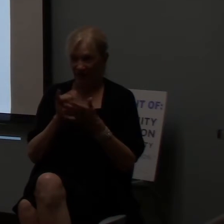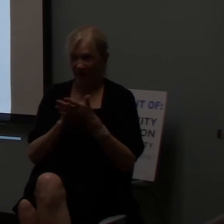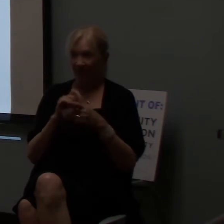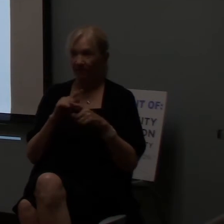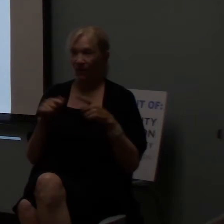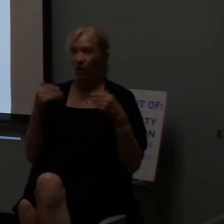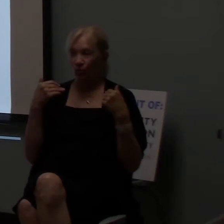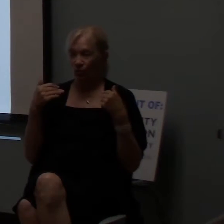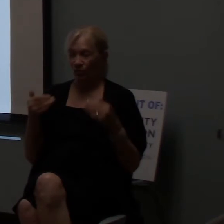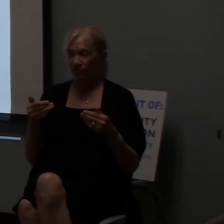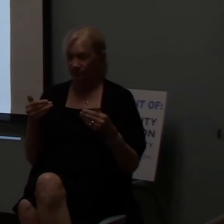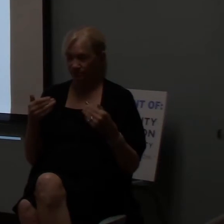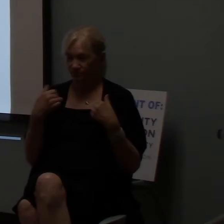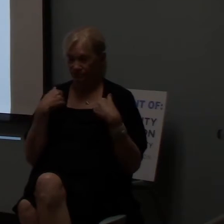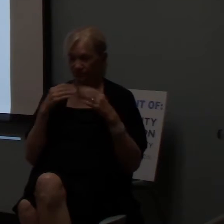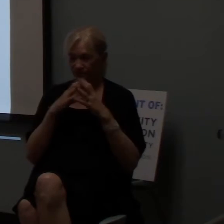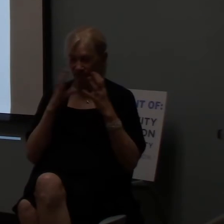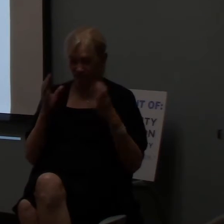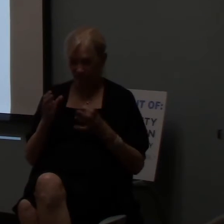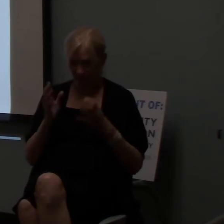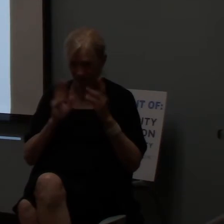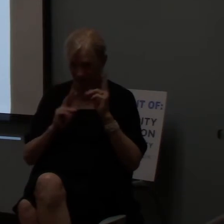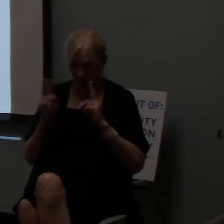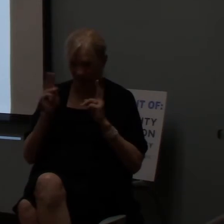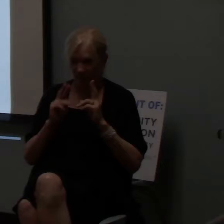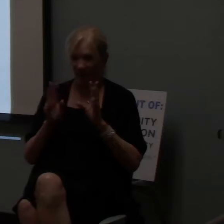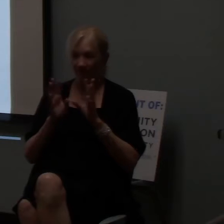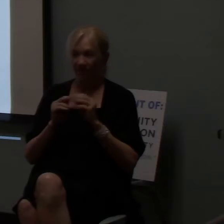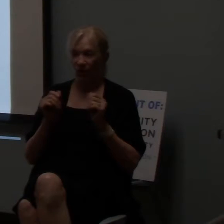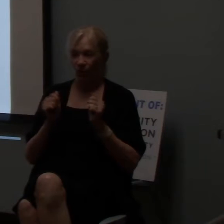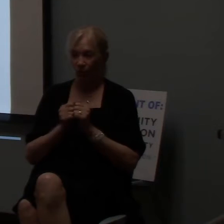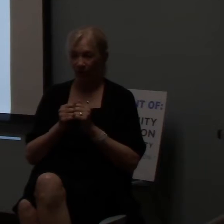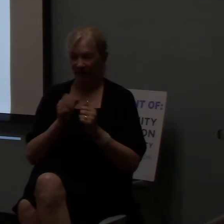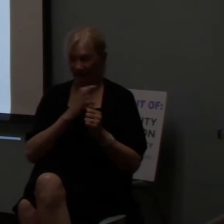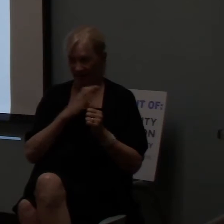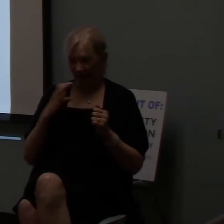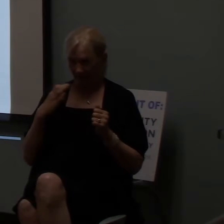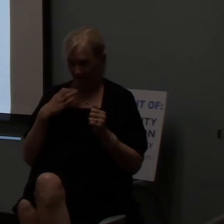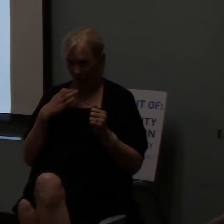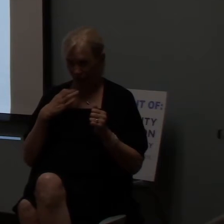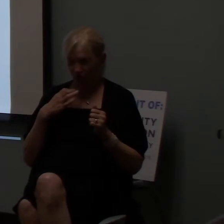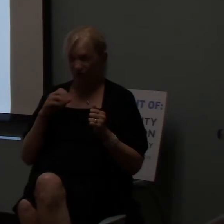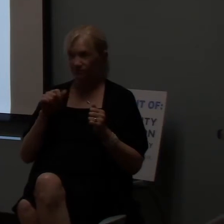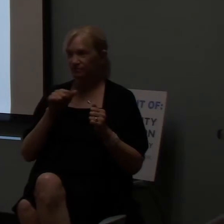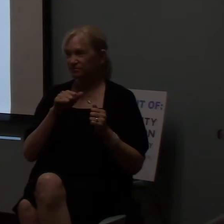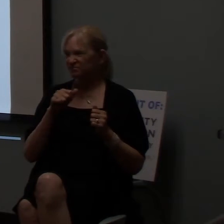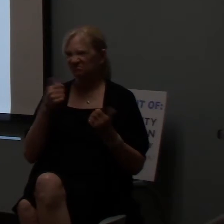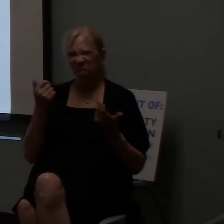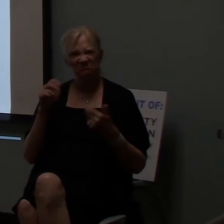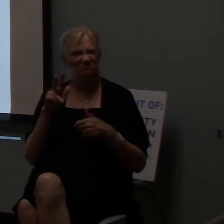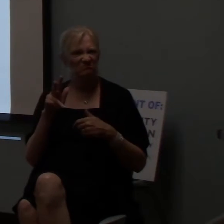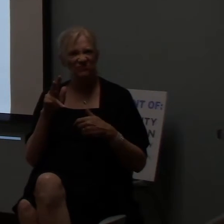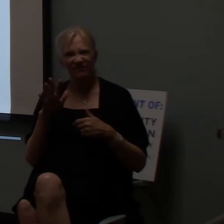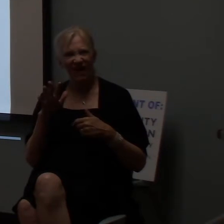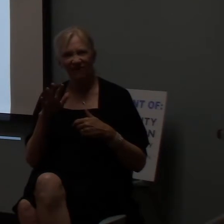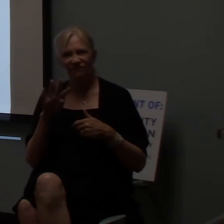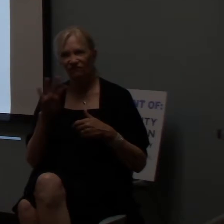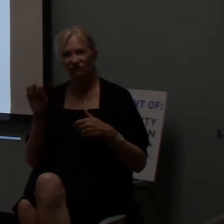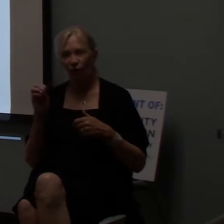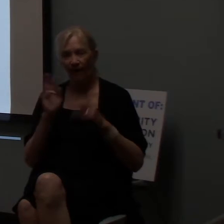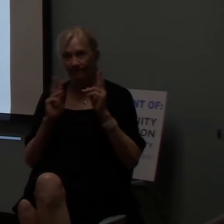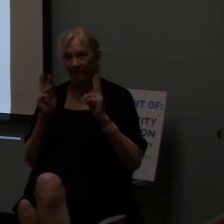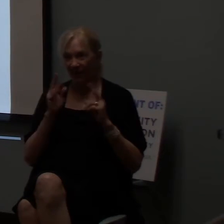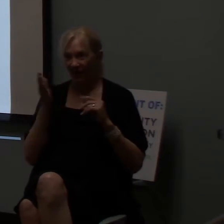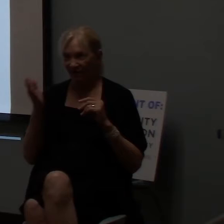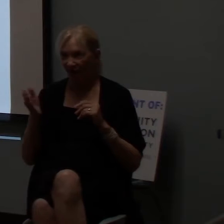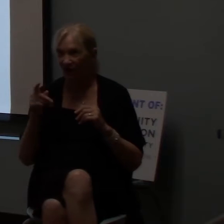ahead, had a lot of people. We had a meeting with the county commissioners. There were 35 or 40 people there.